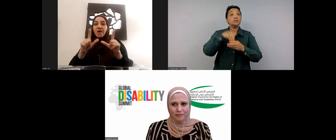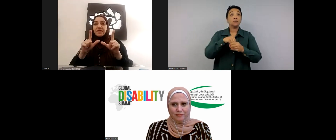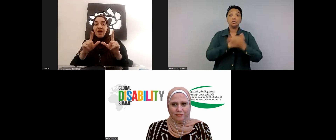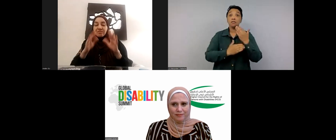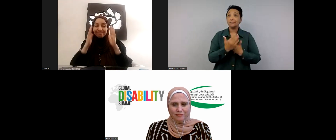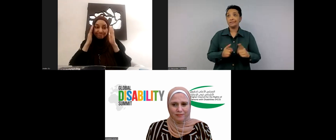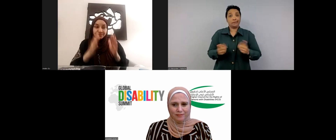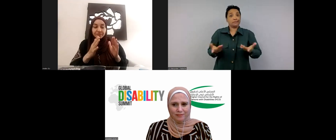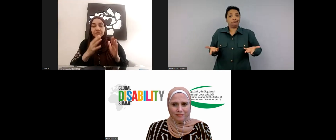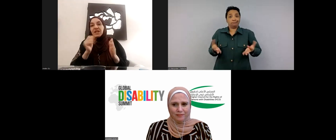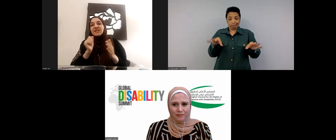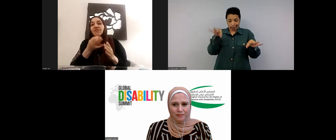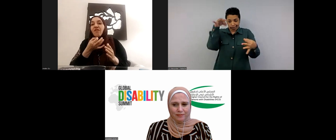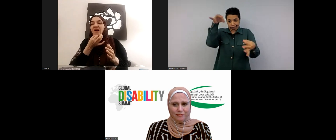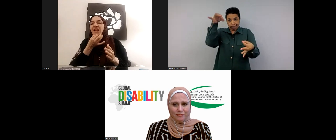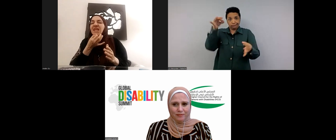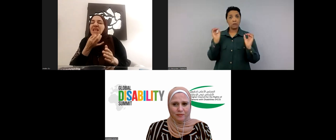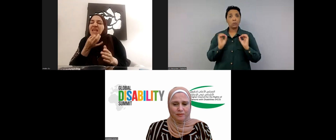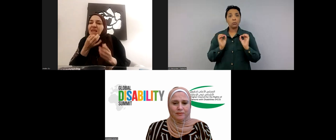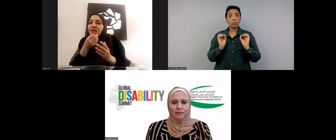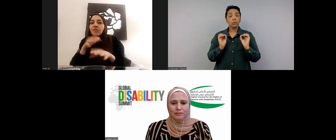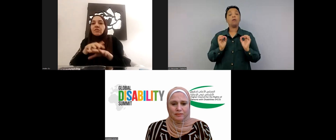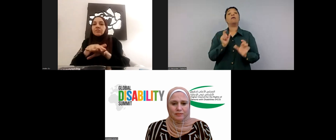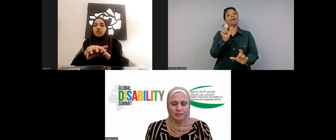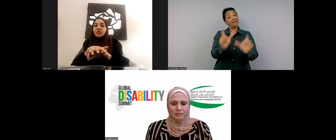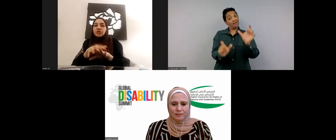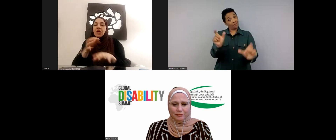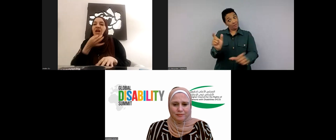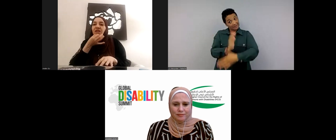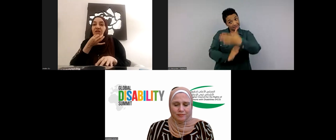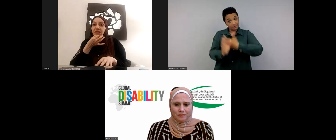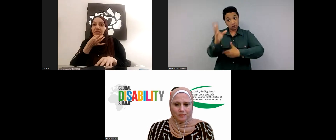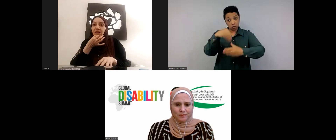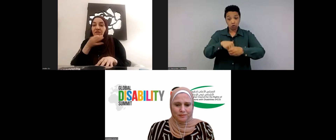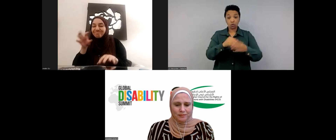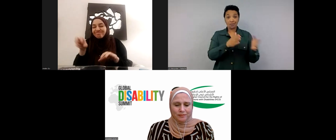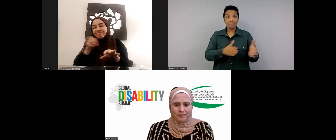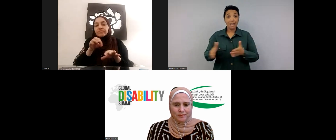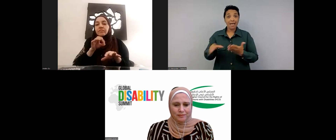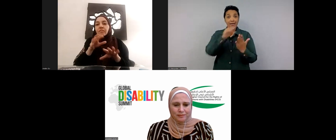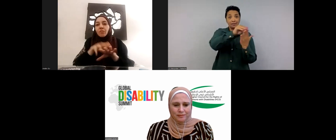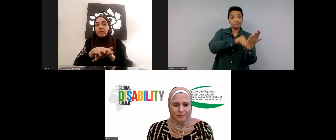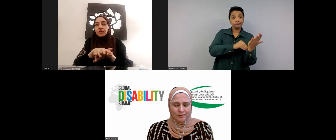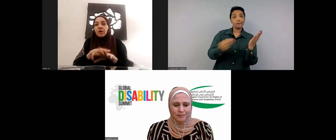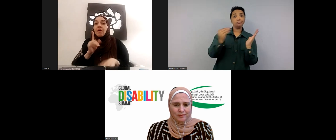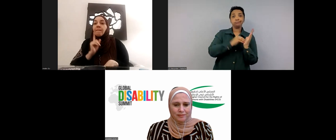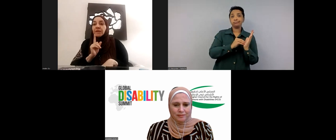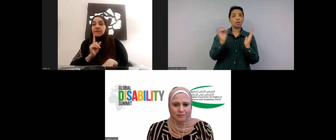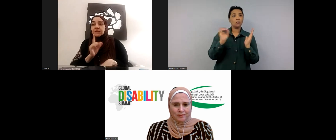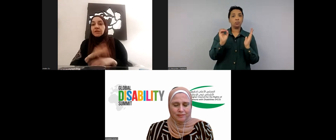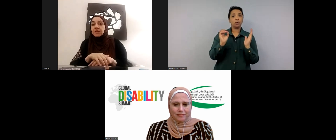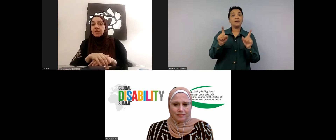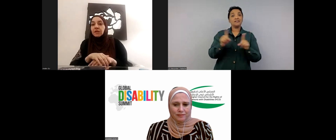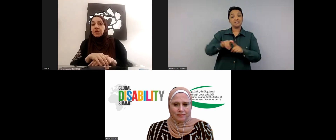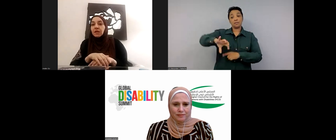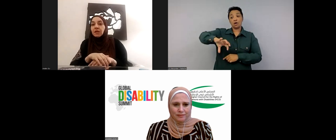plans, people with disability inclusion plan, and this is always absent in our national plan. So